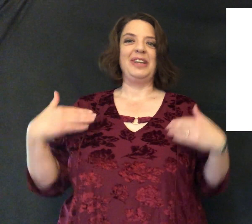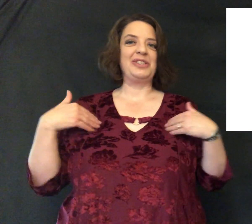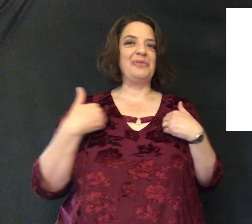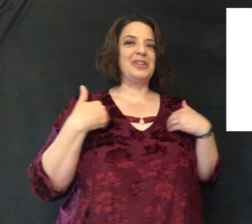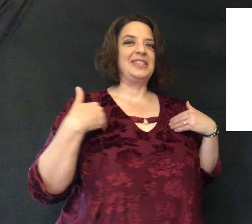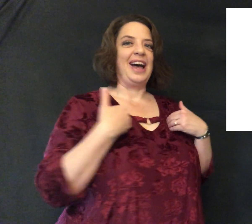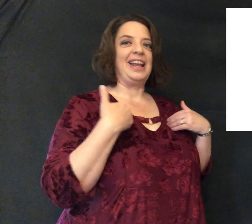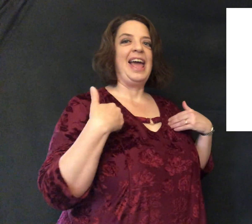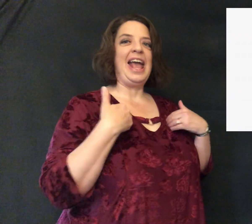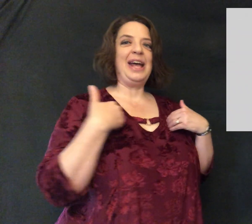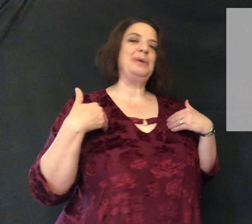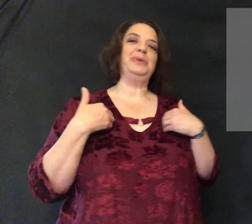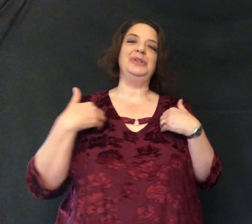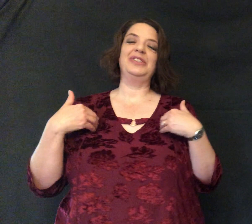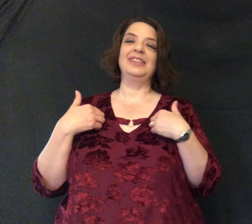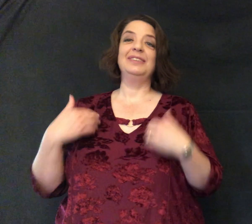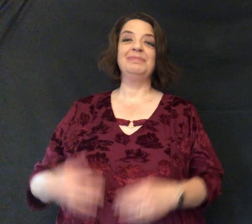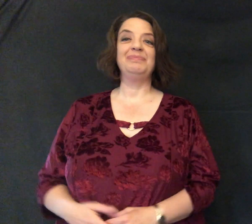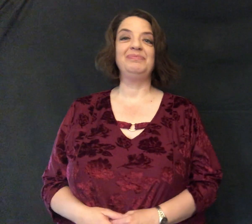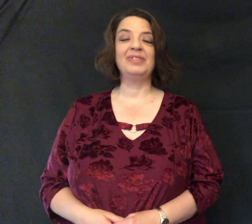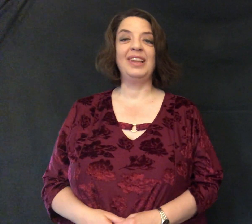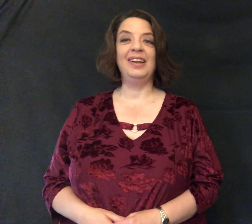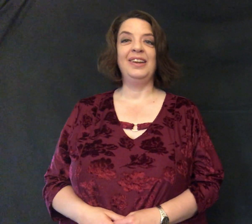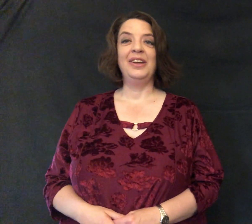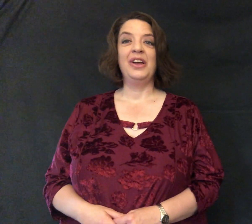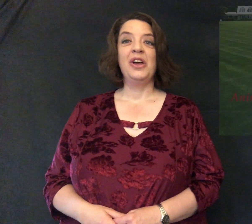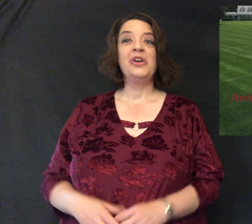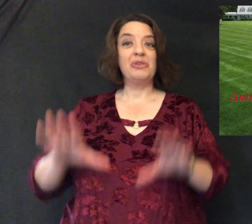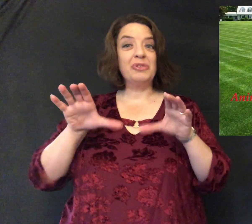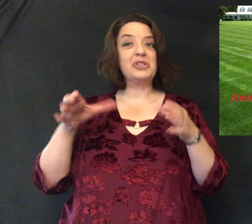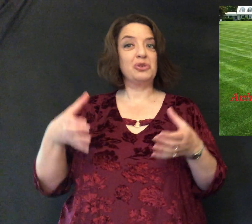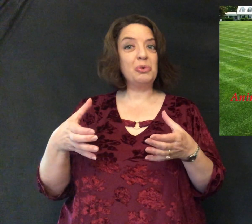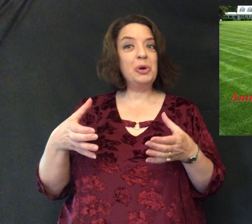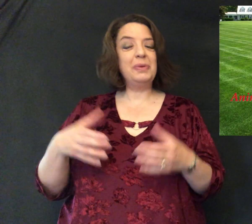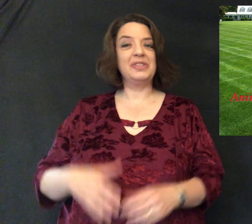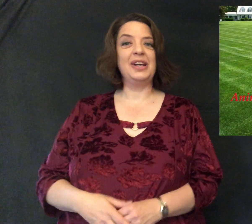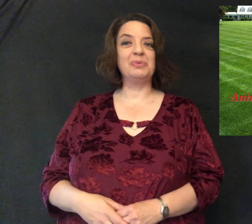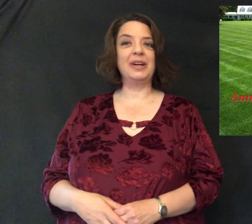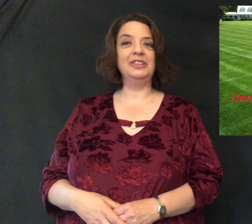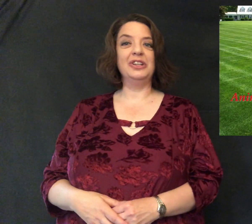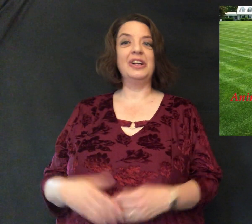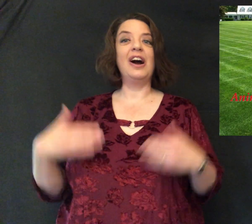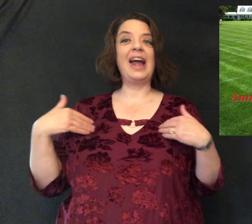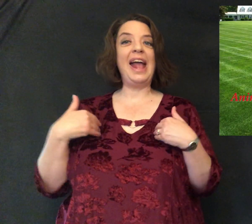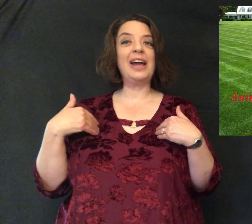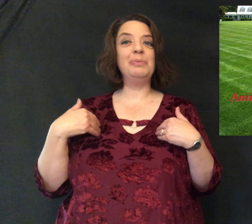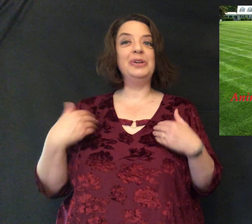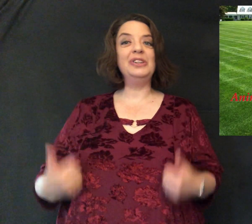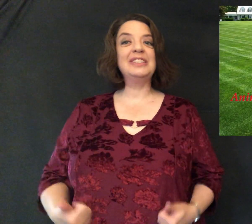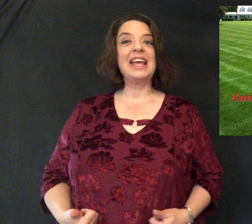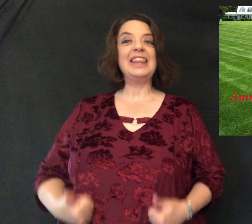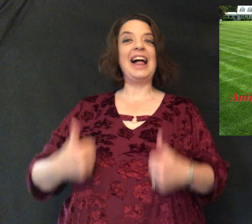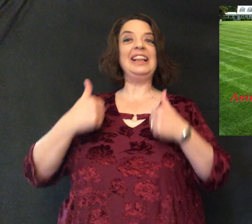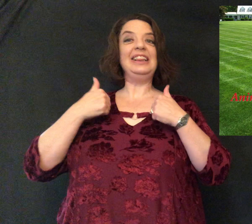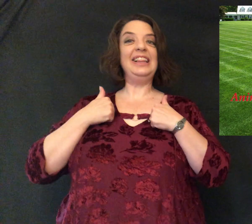our first sign, animals. The first group of signs we're going to learn are animals that